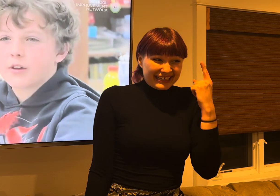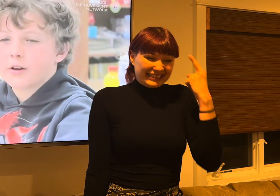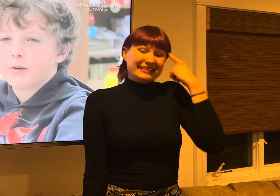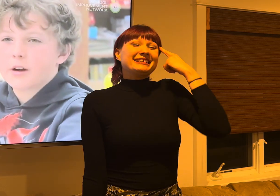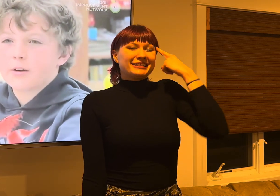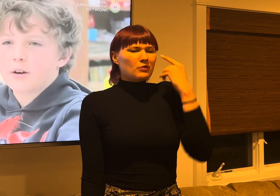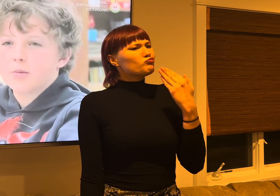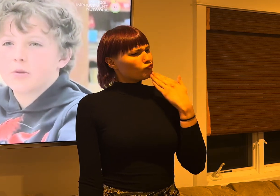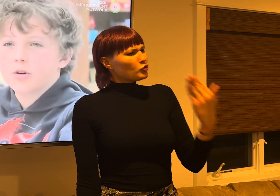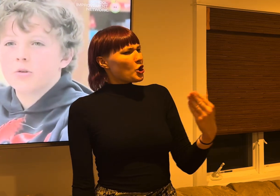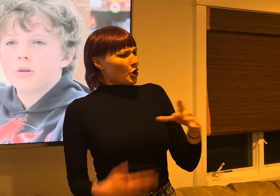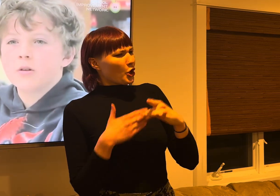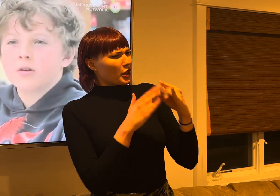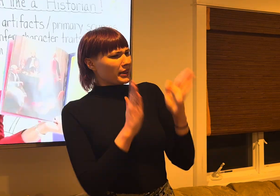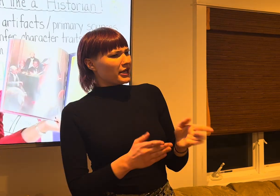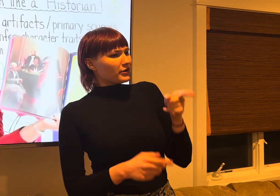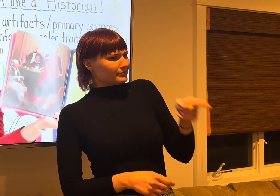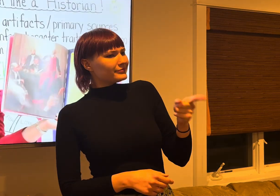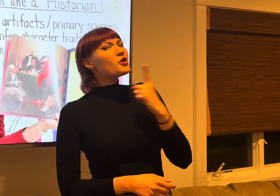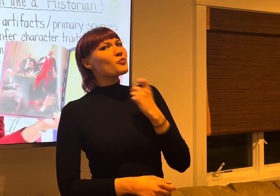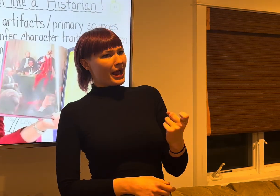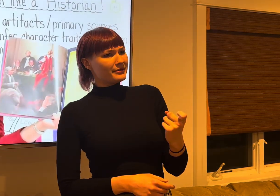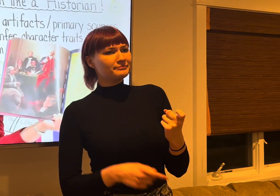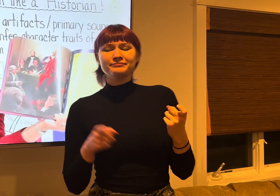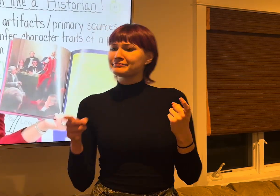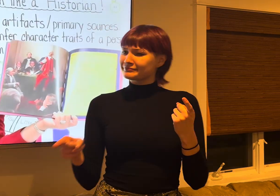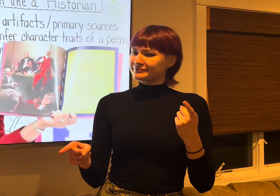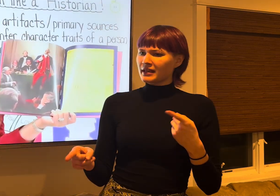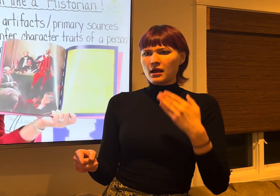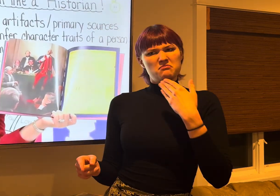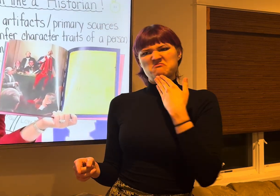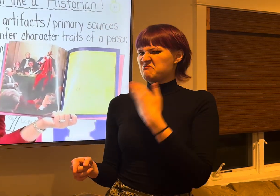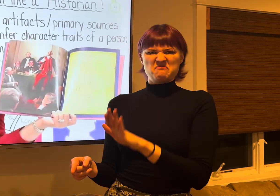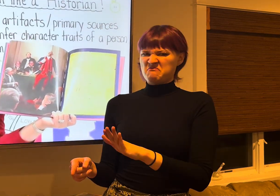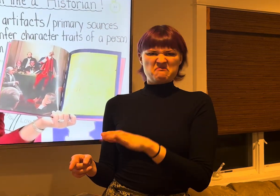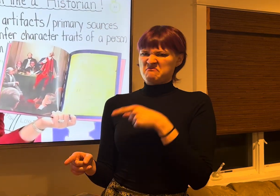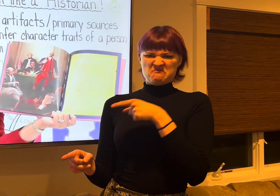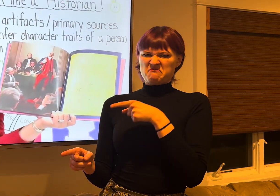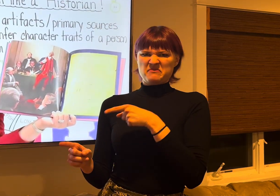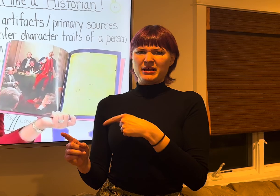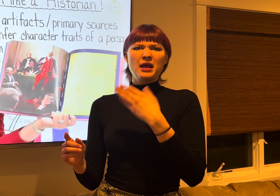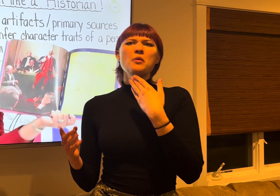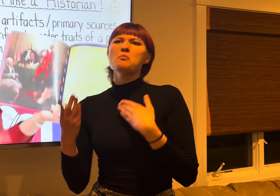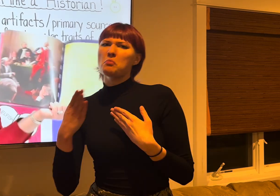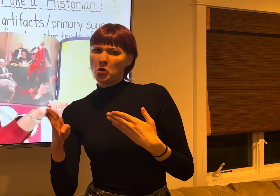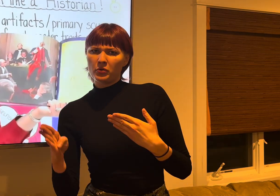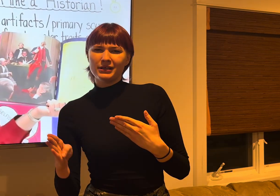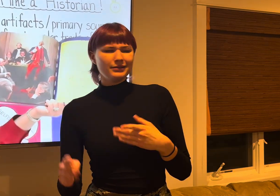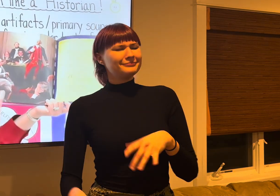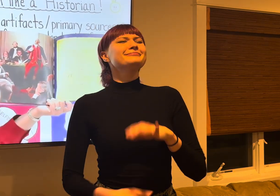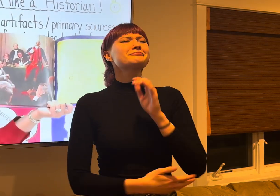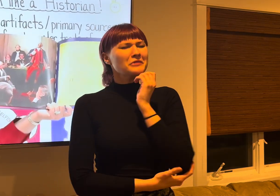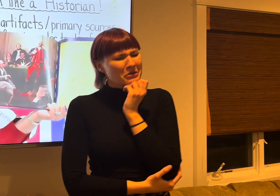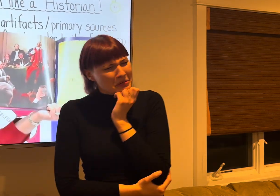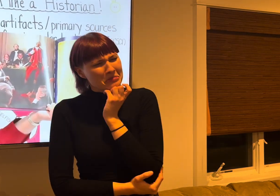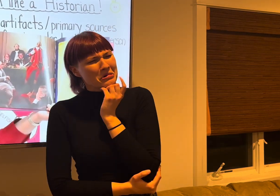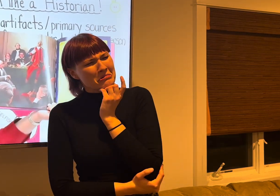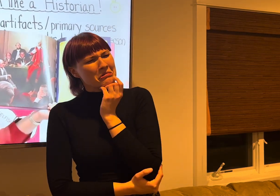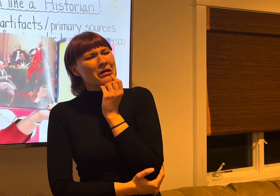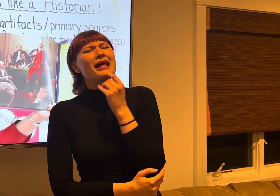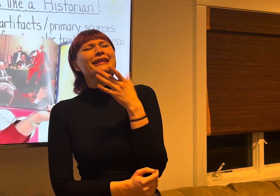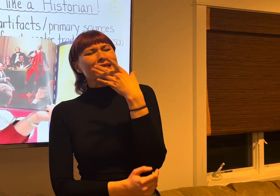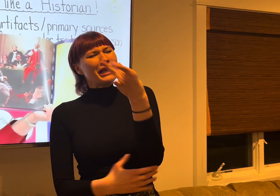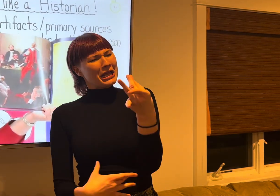was a good leader, then you would color it blue. That's very interesting, Evan, because that's not what I was thinking at all, and I like that perspective. I like his